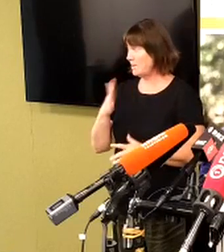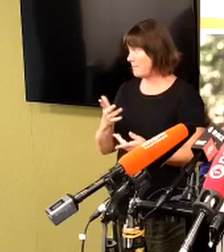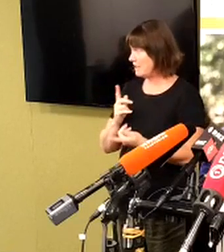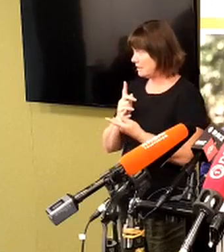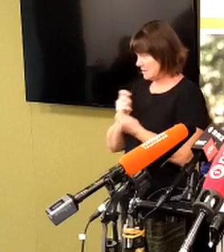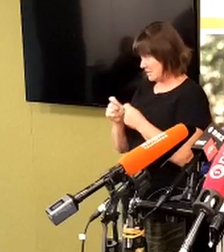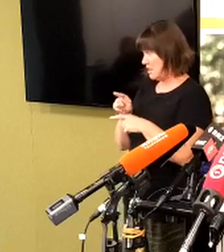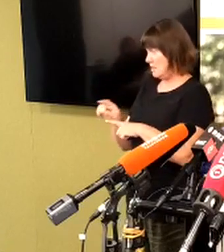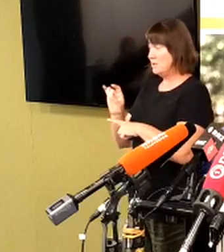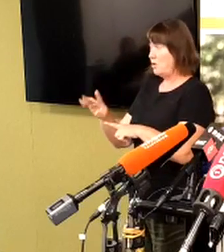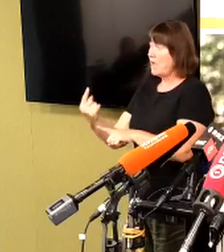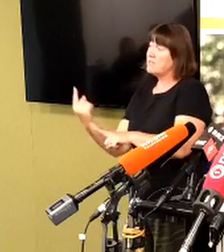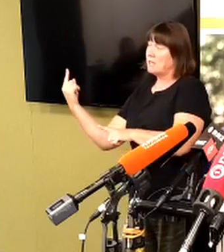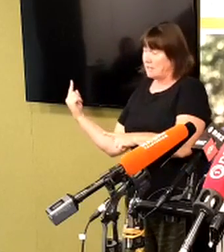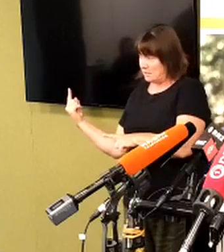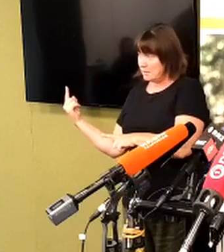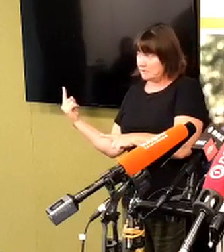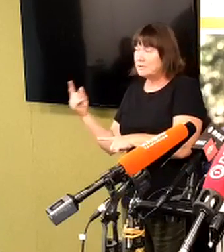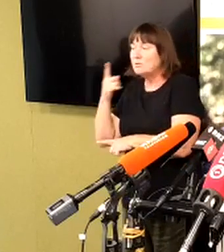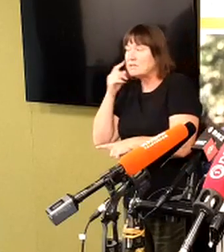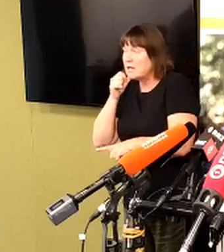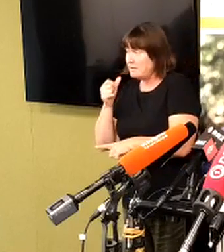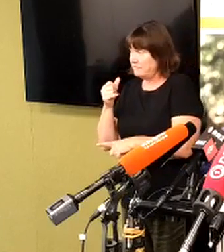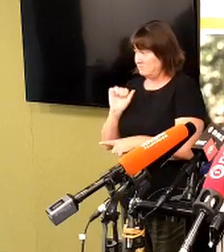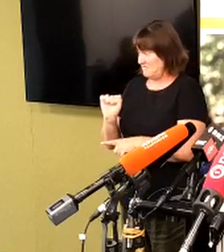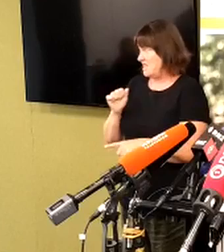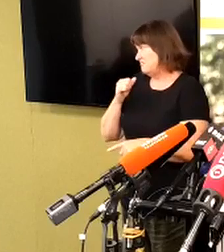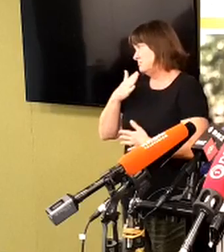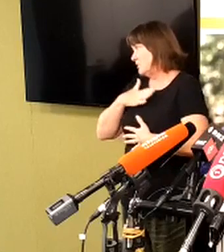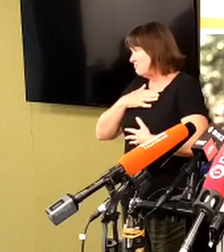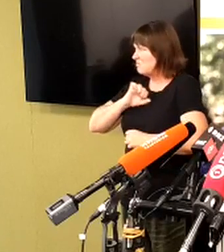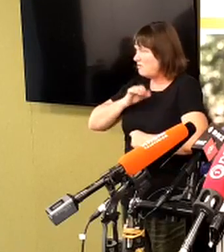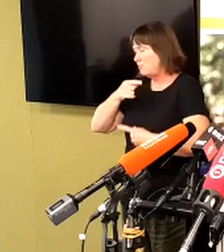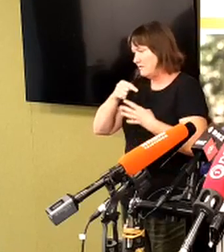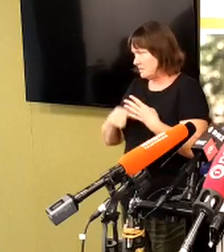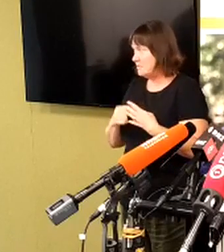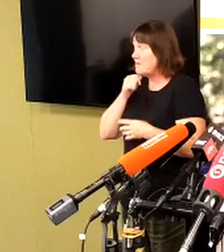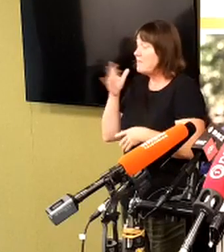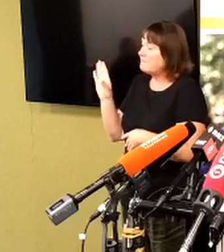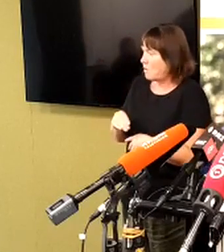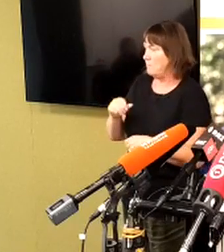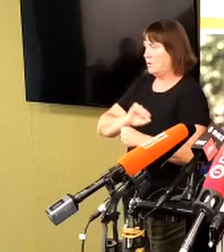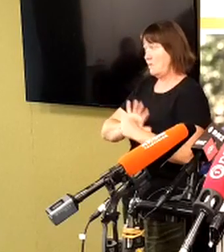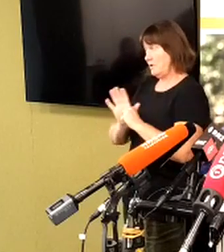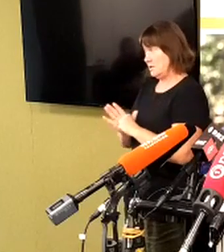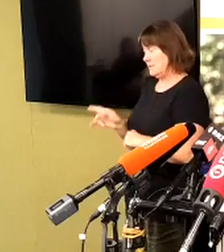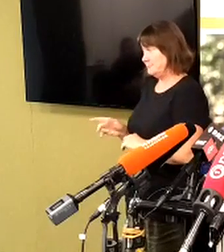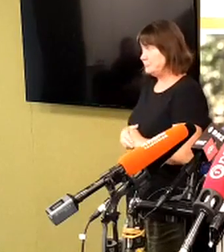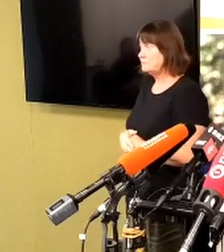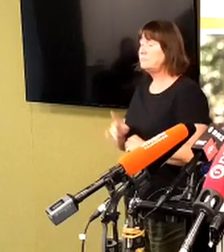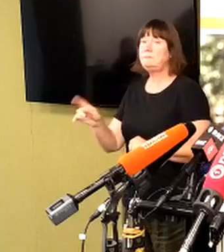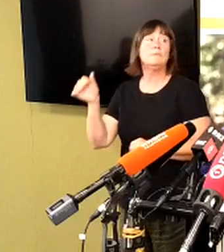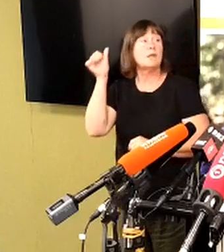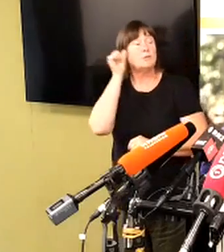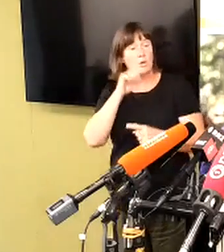are self-isolated, and we'll wait and see if the symptoms that they had are from COVID-19. Are you aware of the